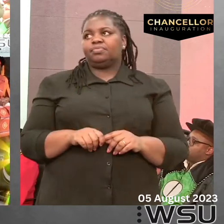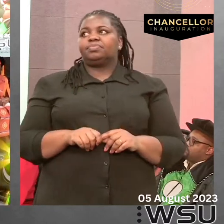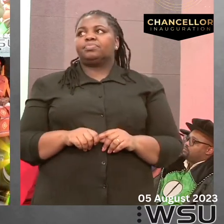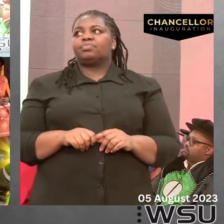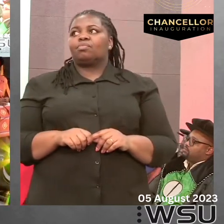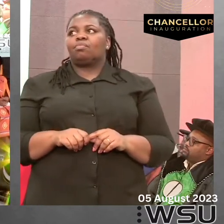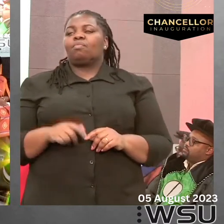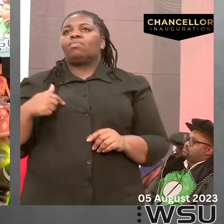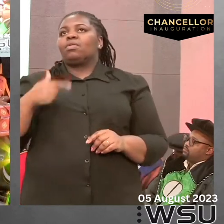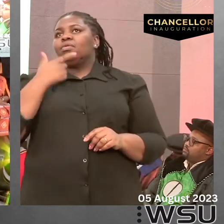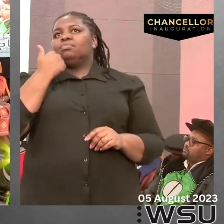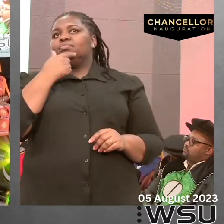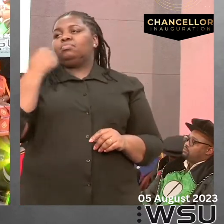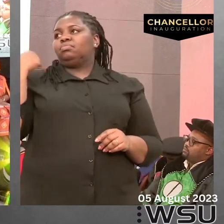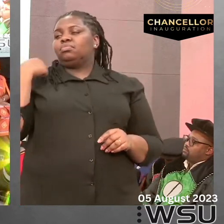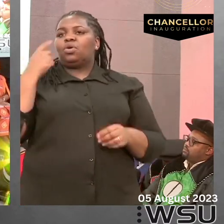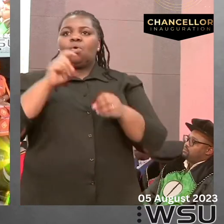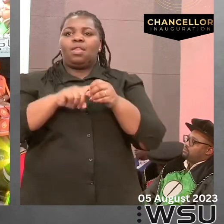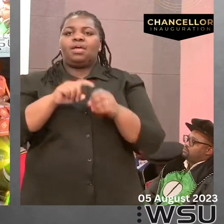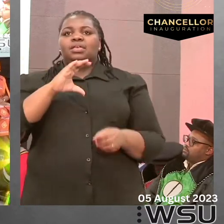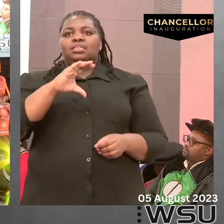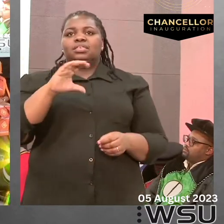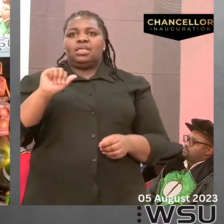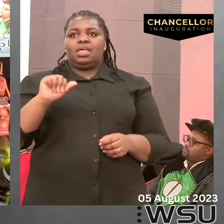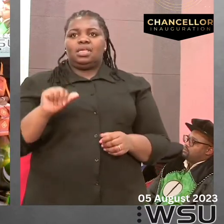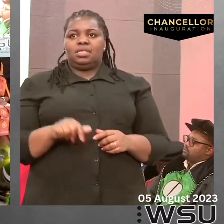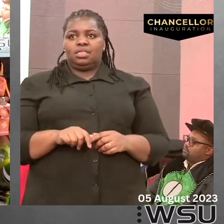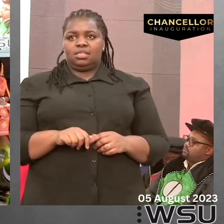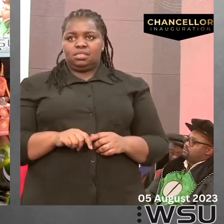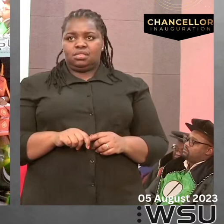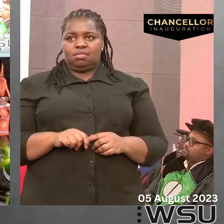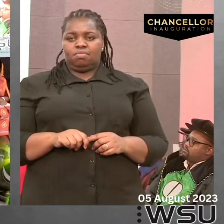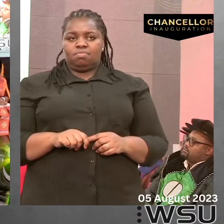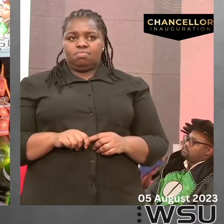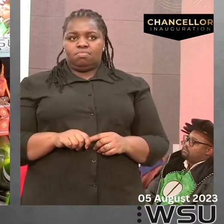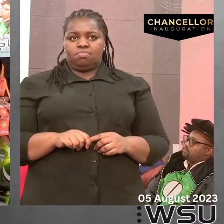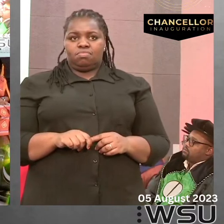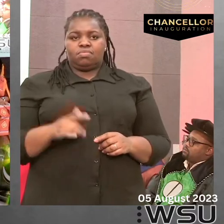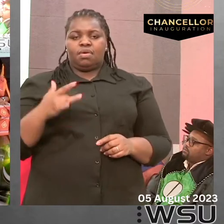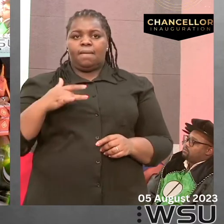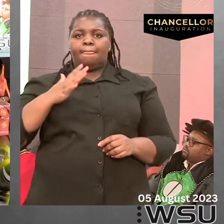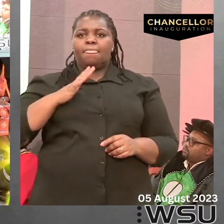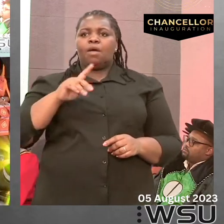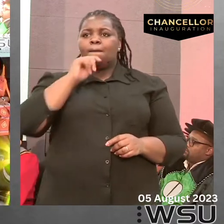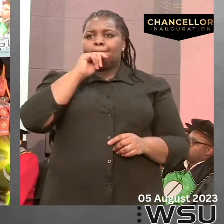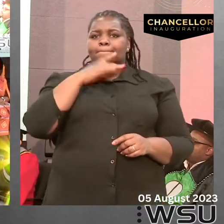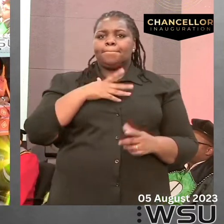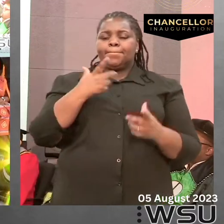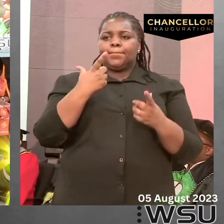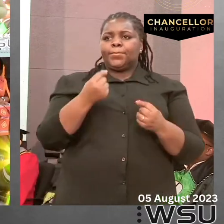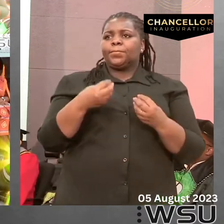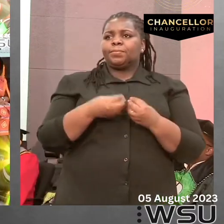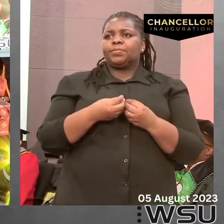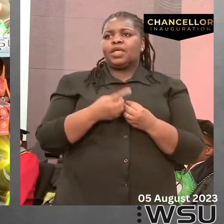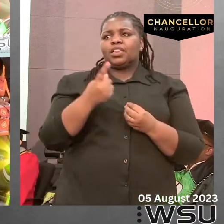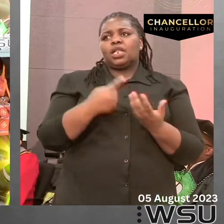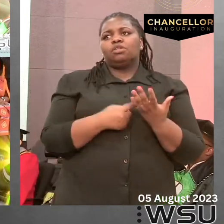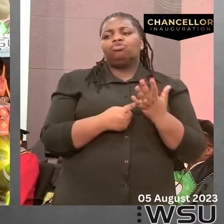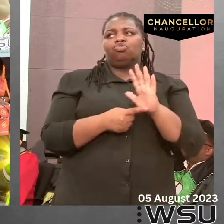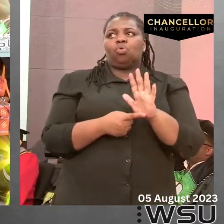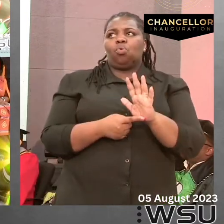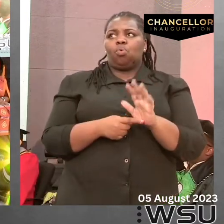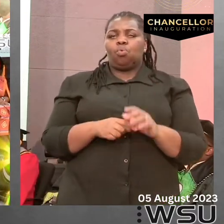I had just recently qualified as a chartered accountant, and I wanted to do something that could show,